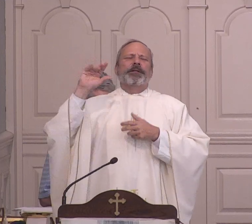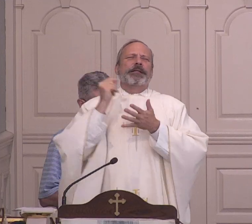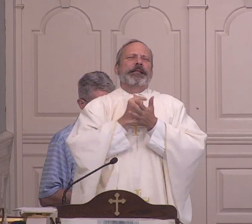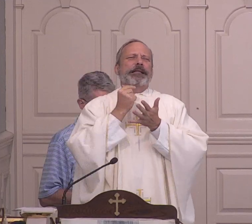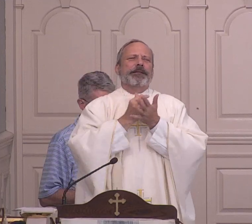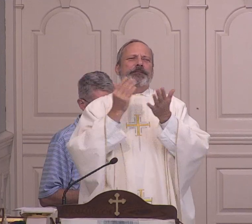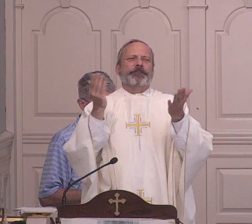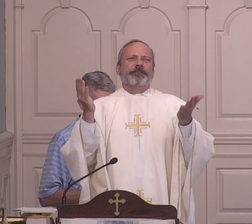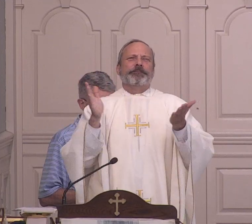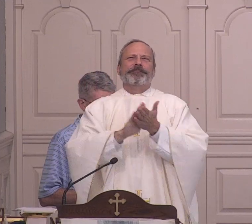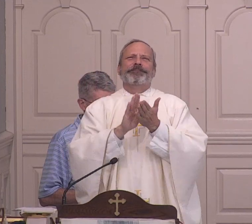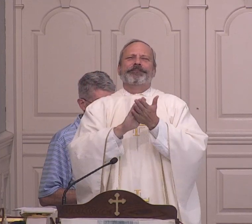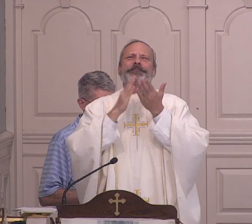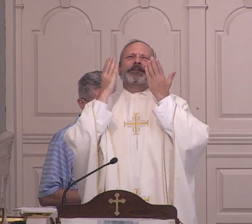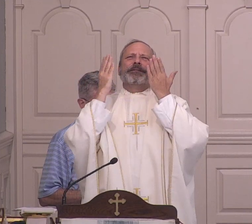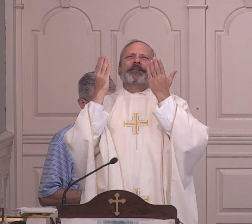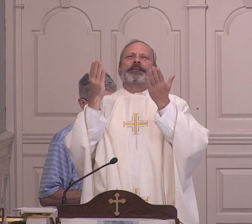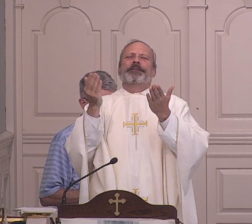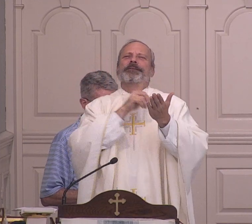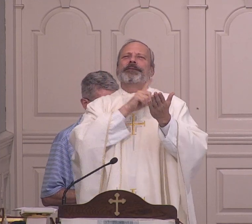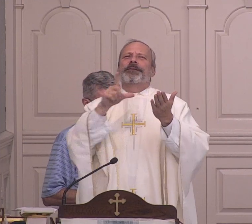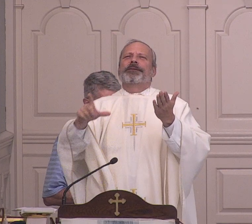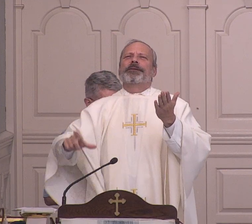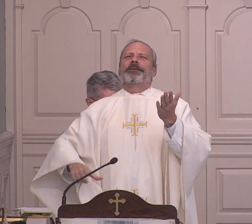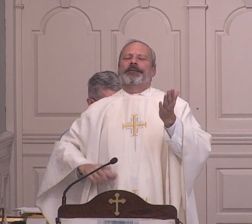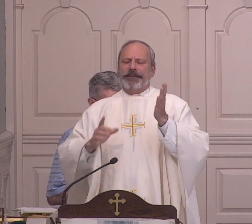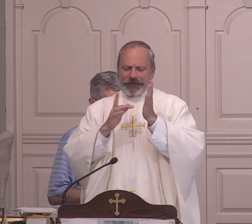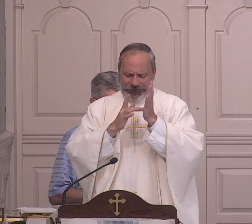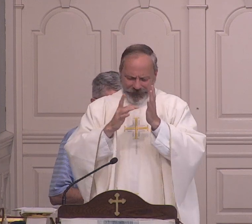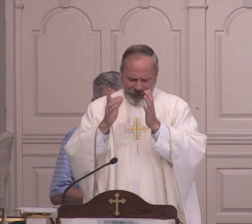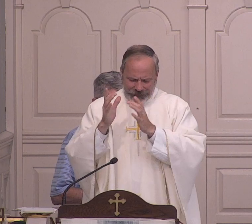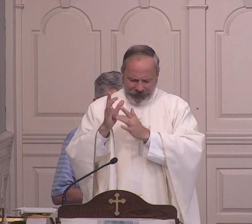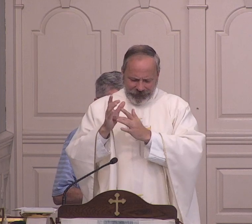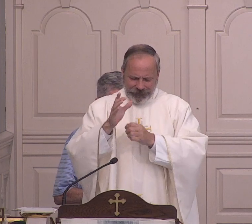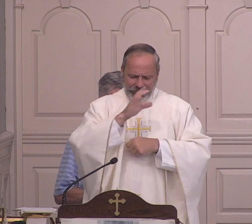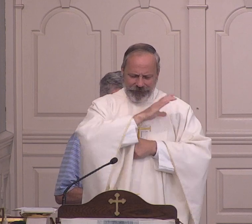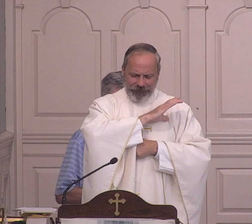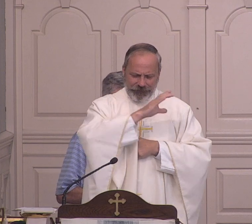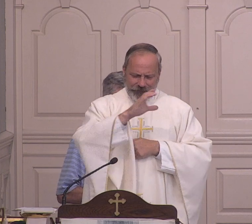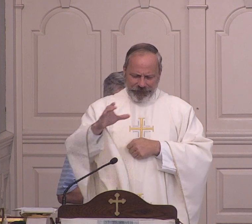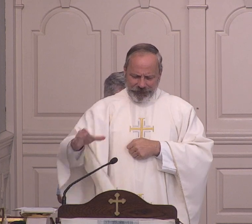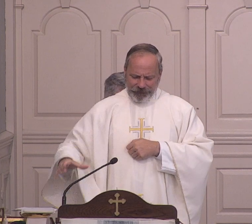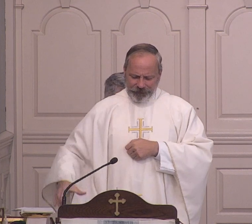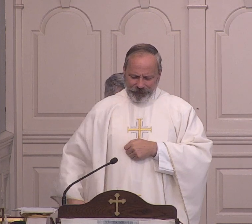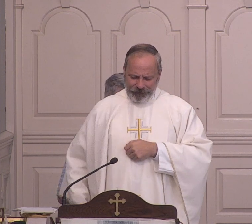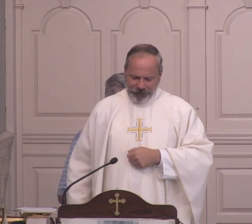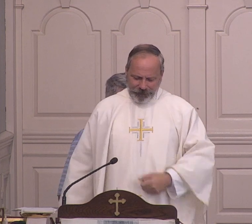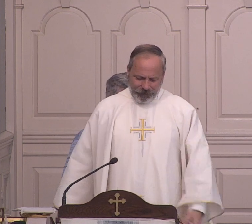The Gospel of the Lord. Praise to you, Lord Jesus Christ."